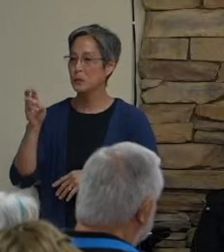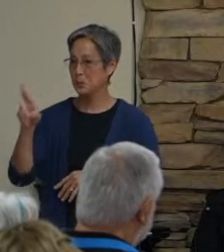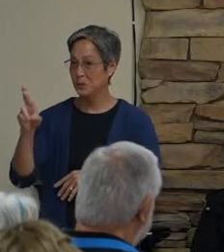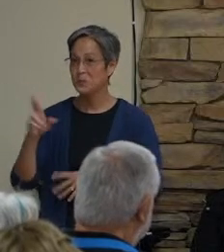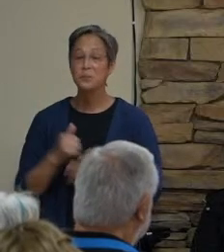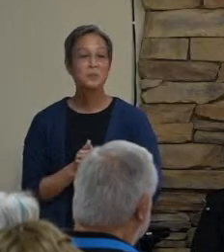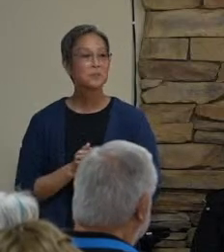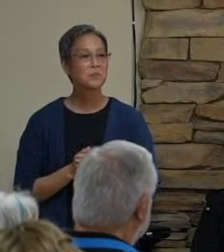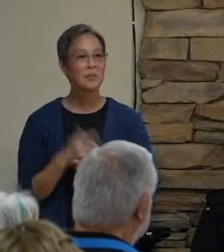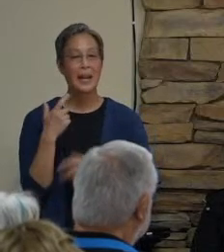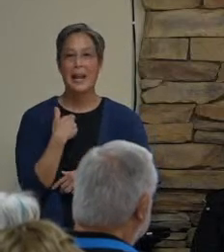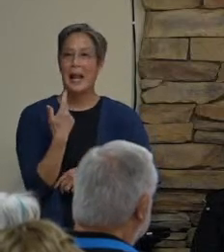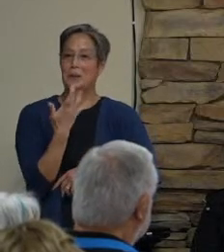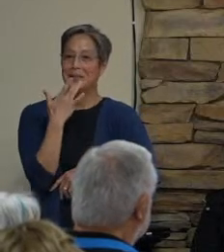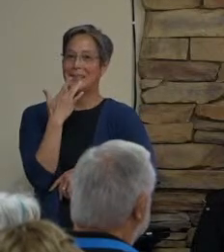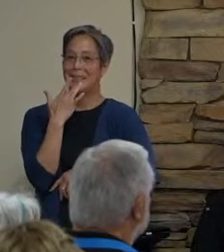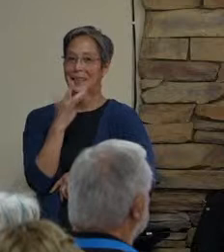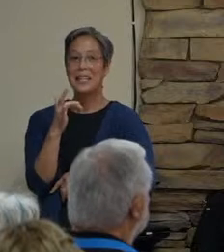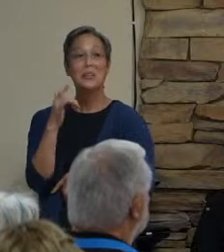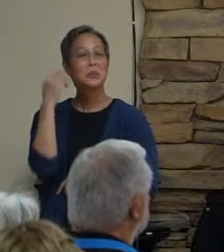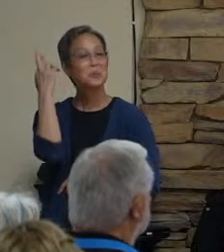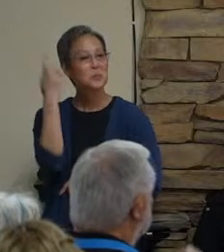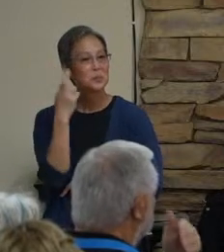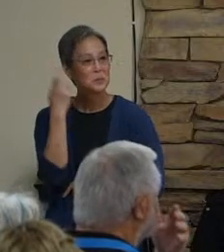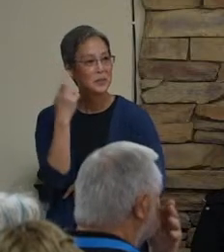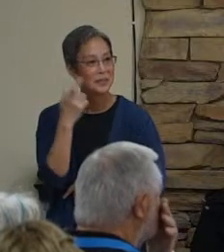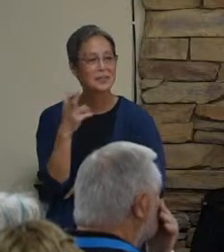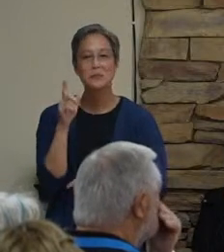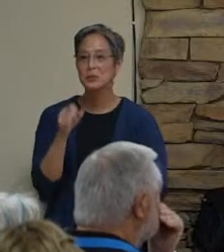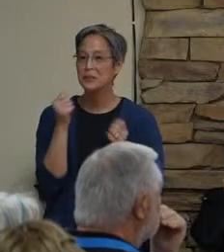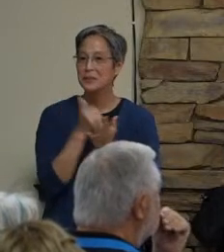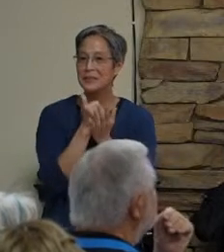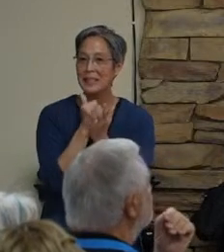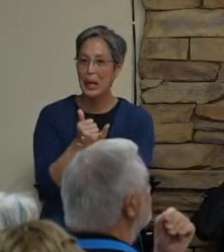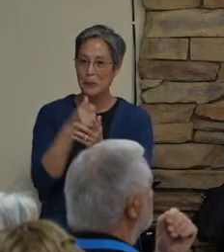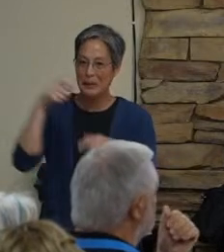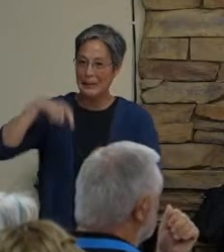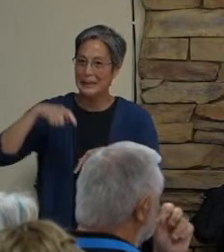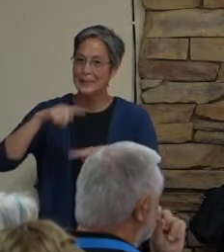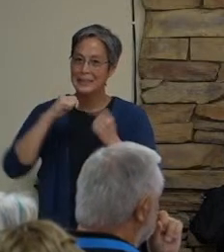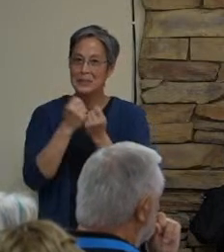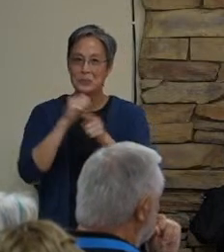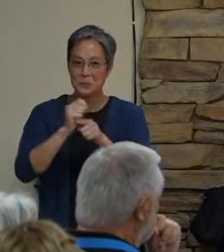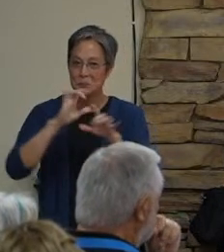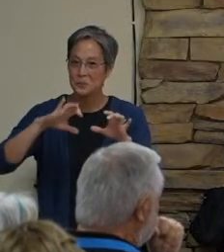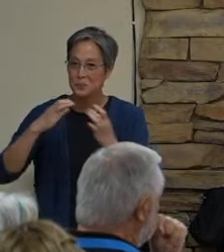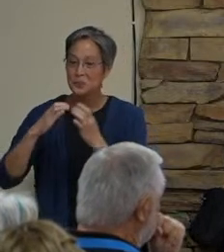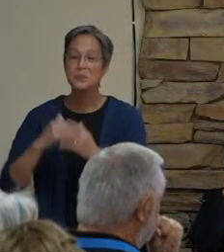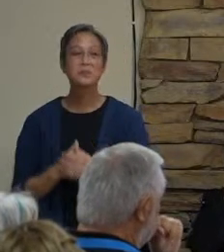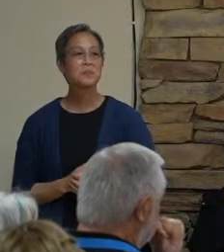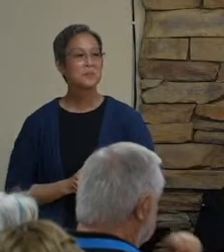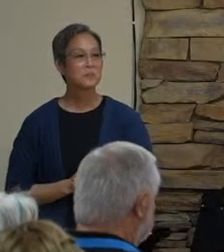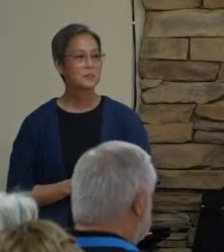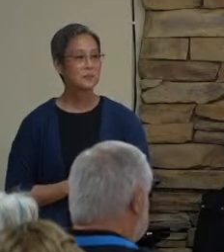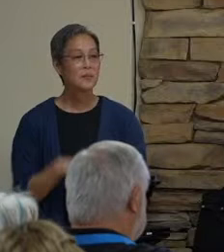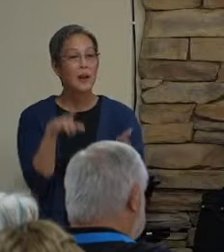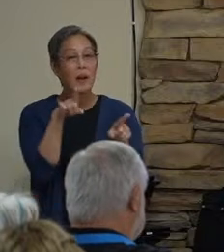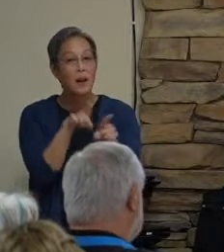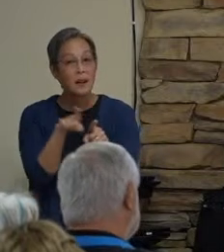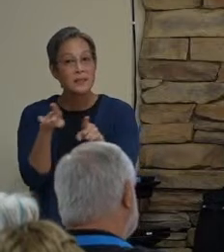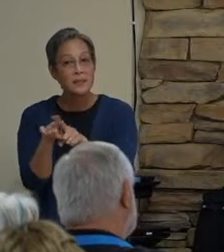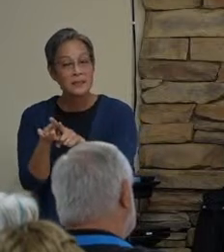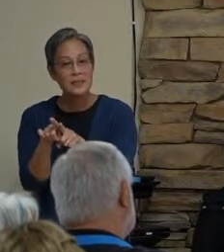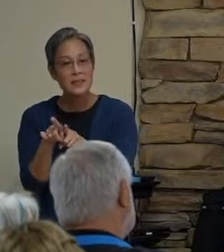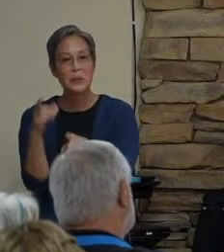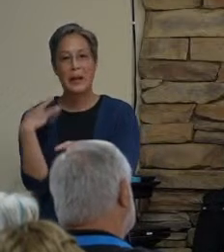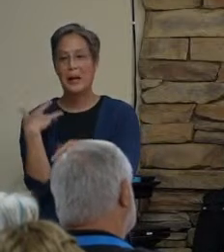and I was lucky enough to be able to help out with this team training class. I also was tasked with